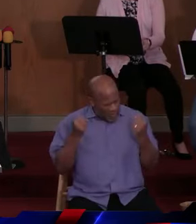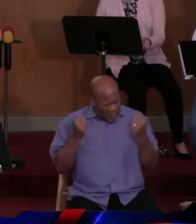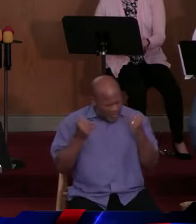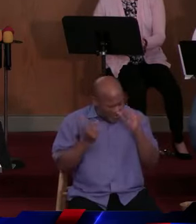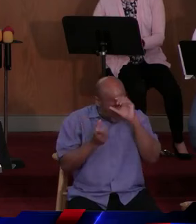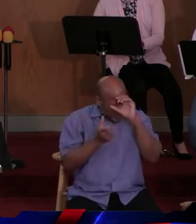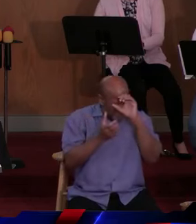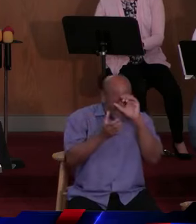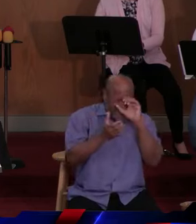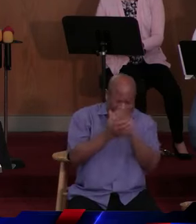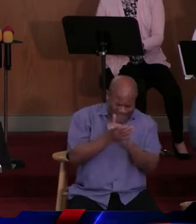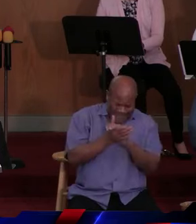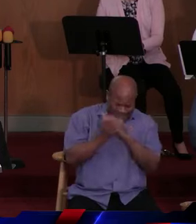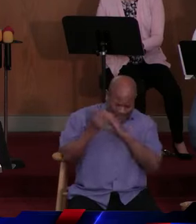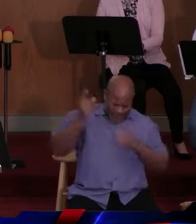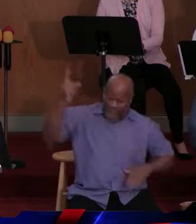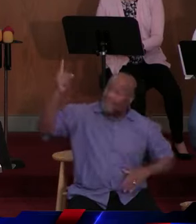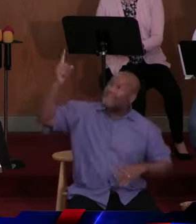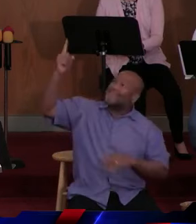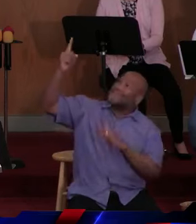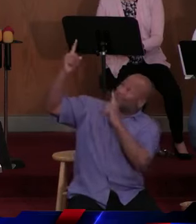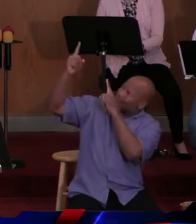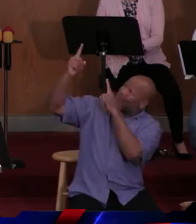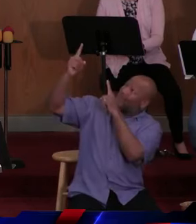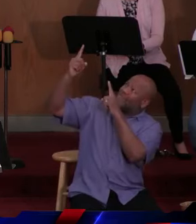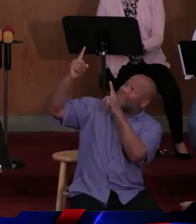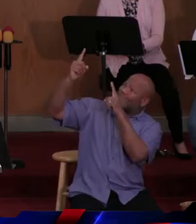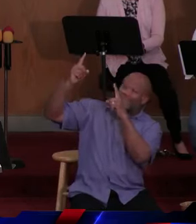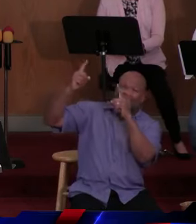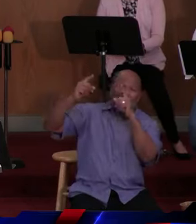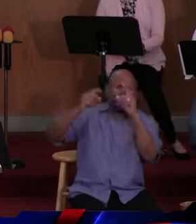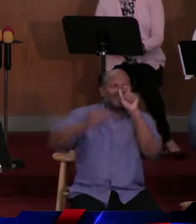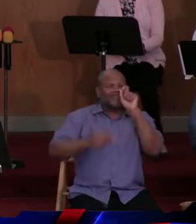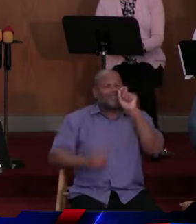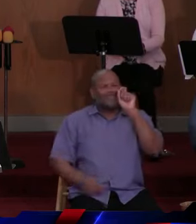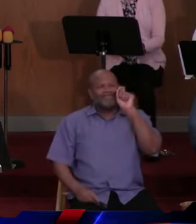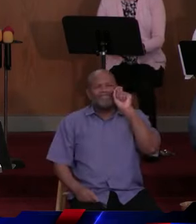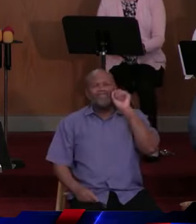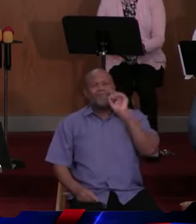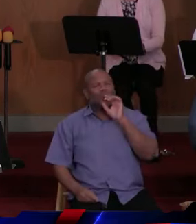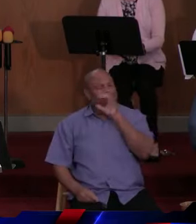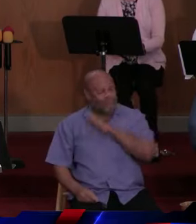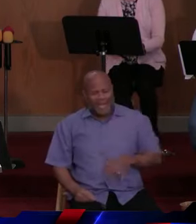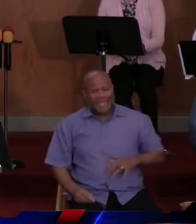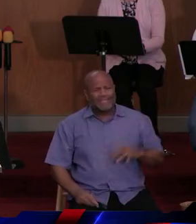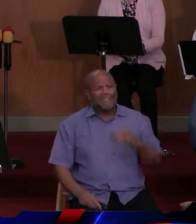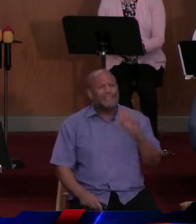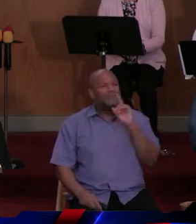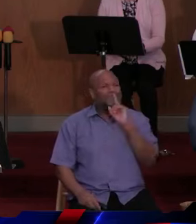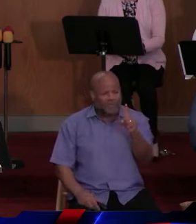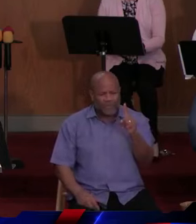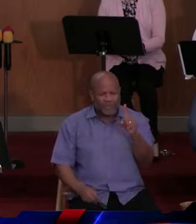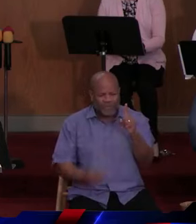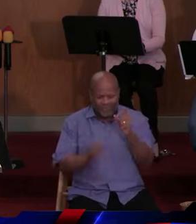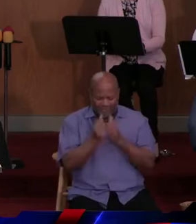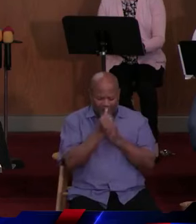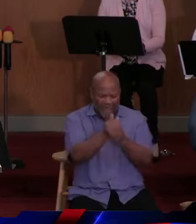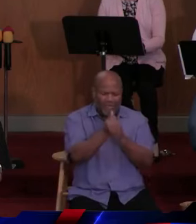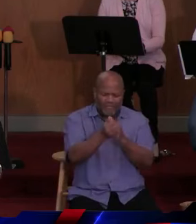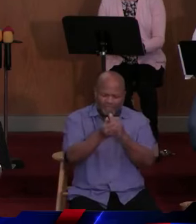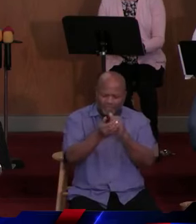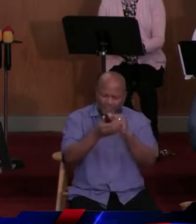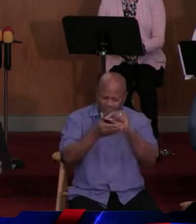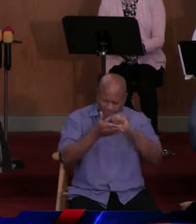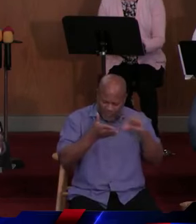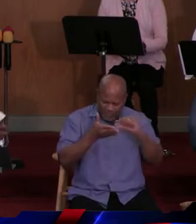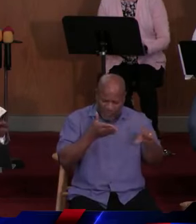Christ is in fact Christ, according to the scriptures, and that we know him experientially,